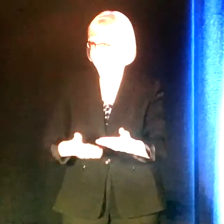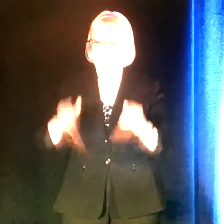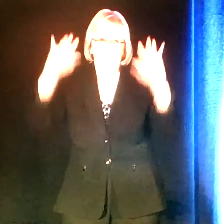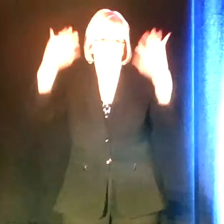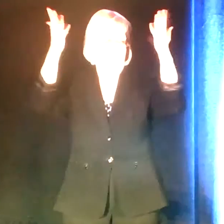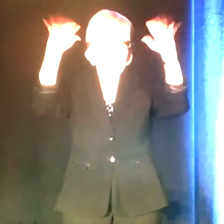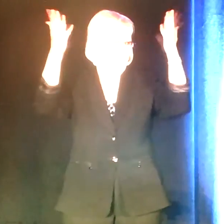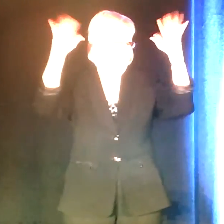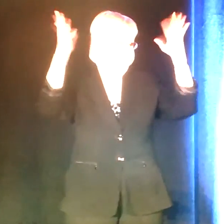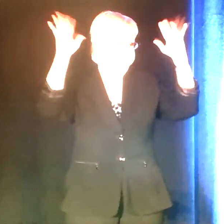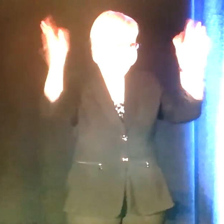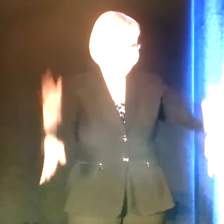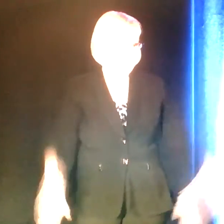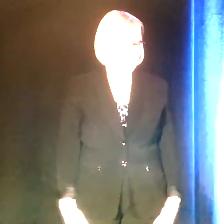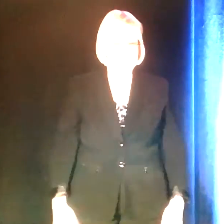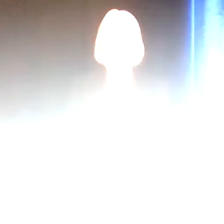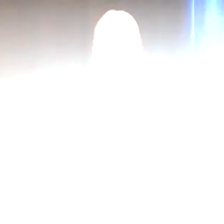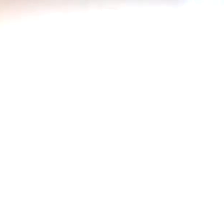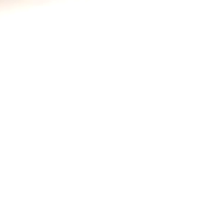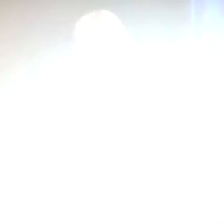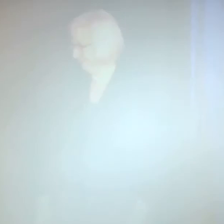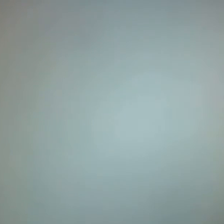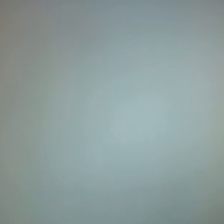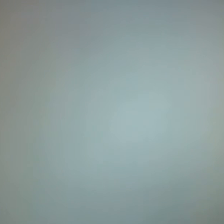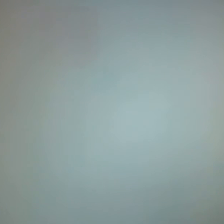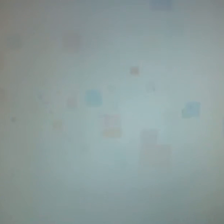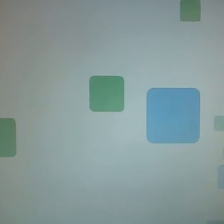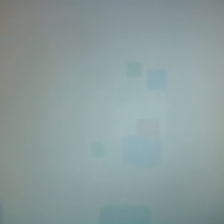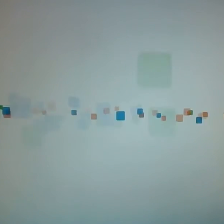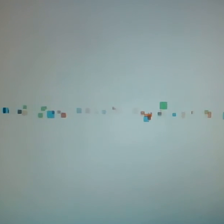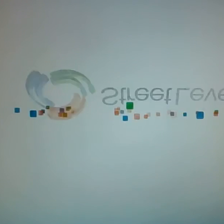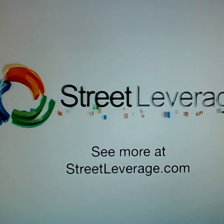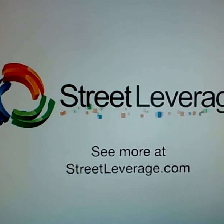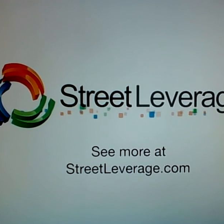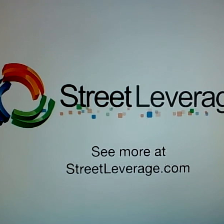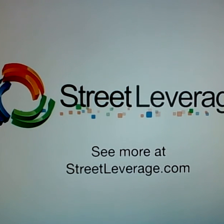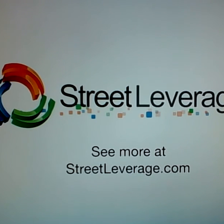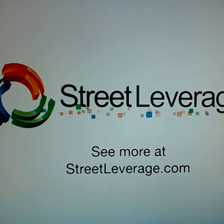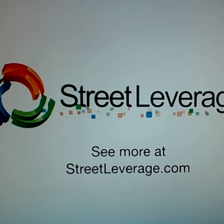That process.